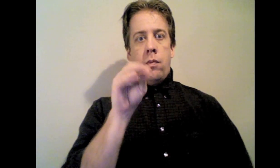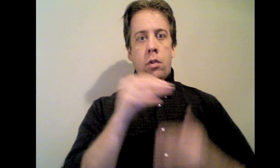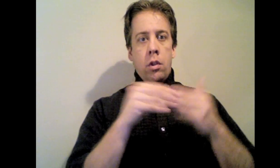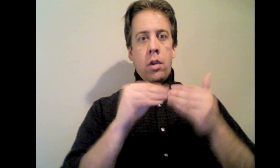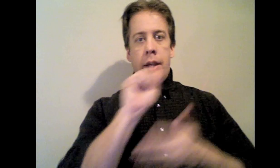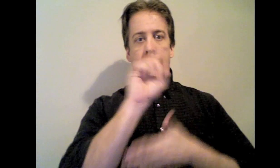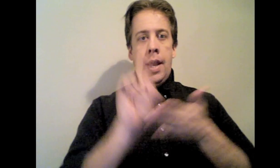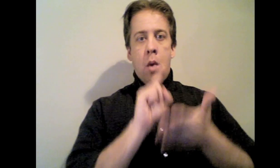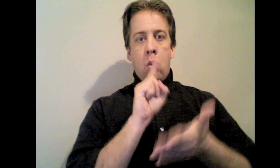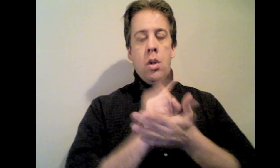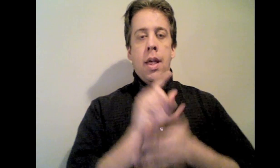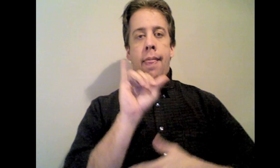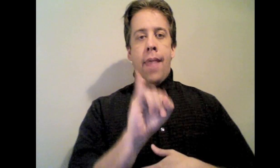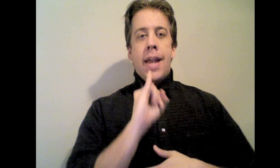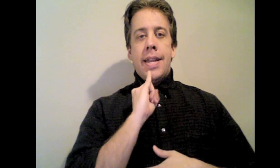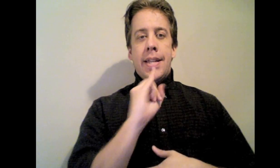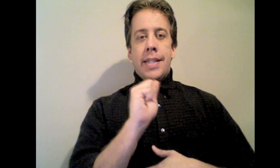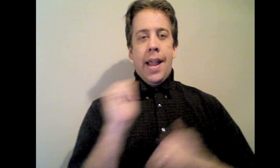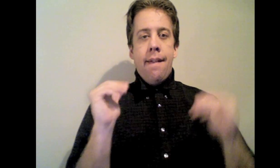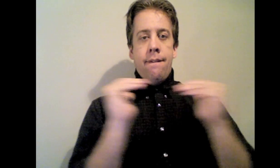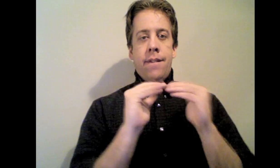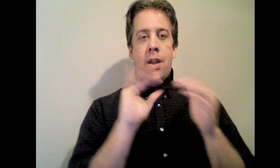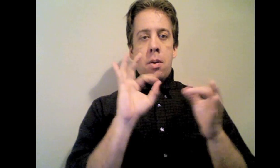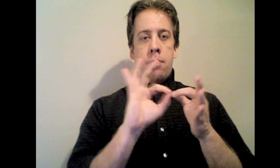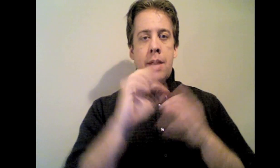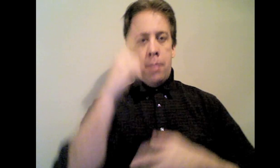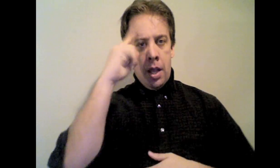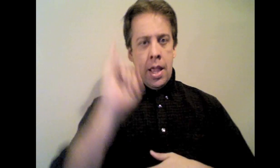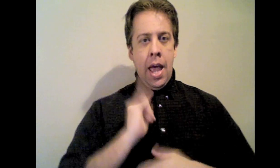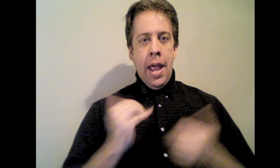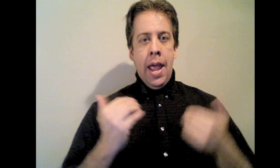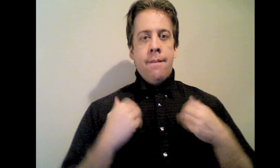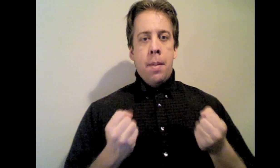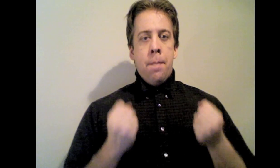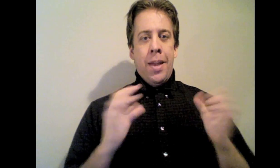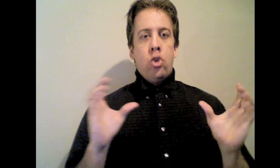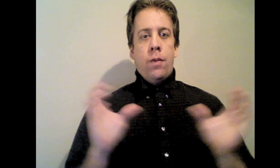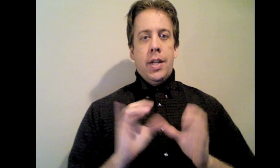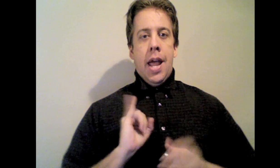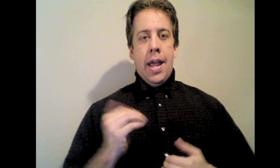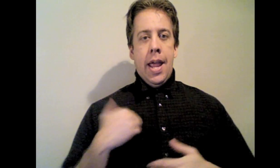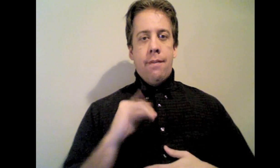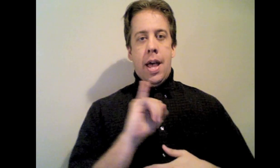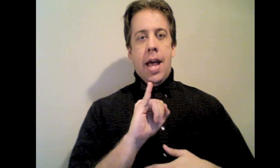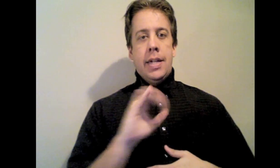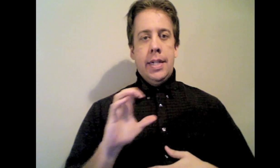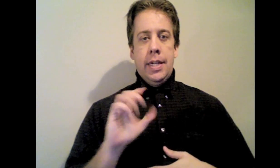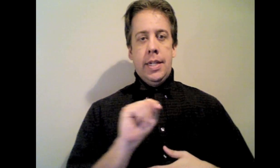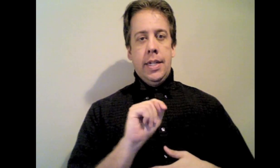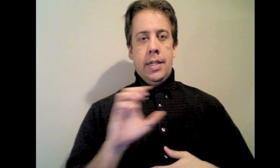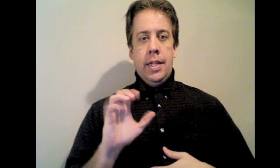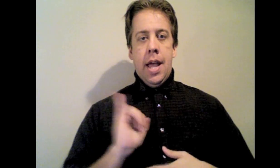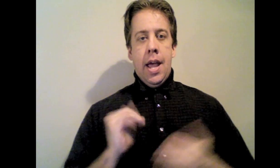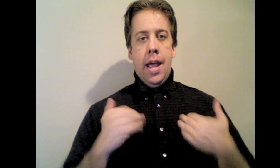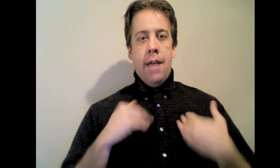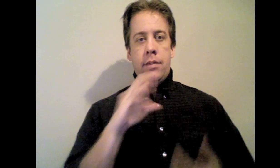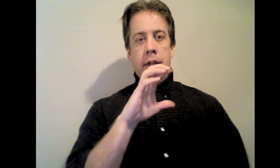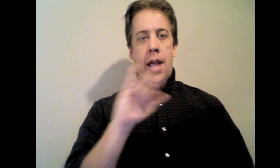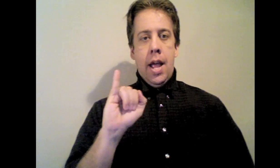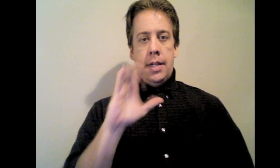Oh, $50 an hour, that is a fair market price because I have so many certifications. I have the ICTC, I